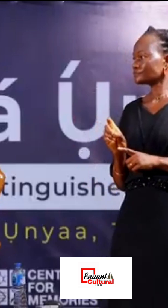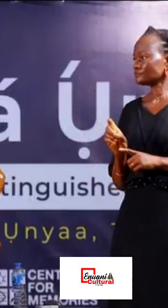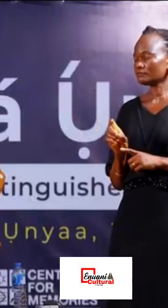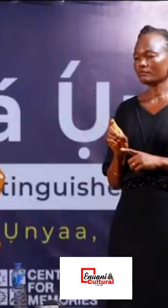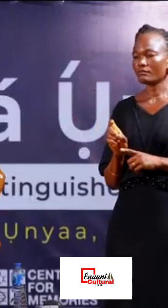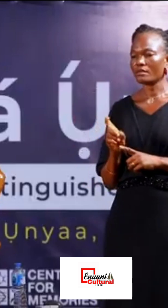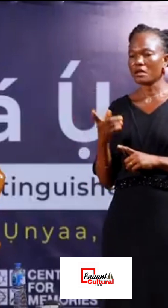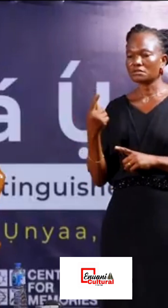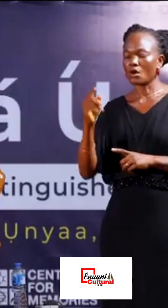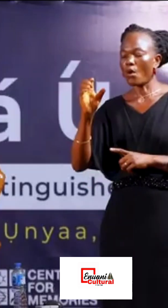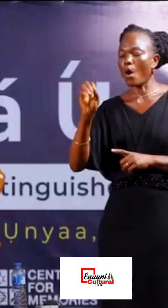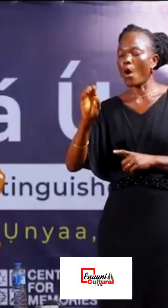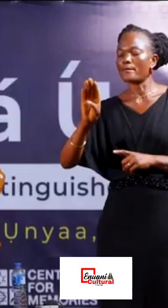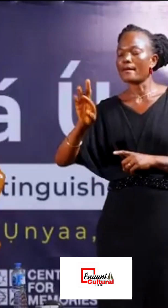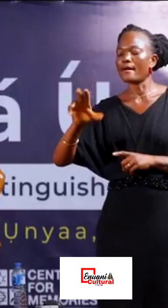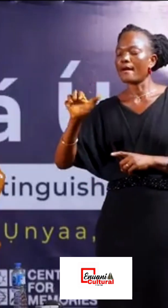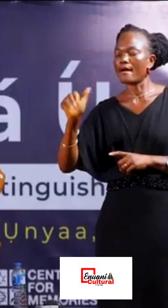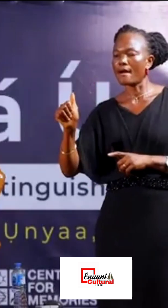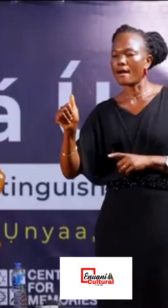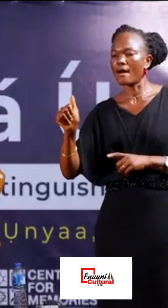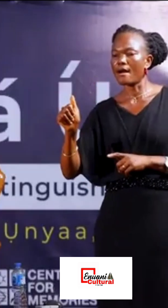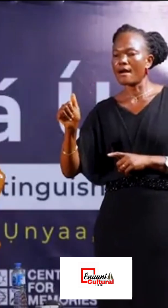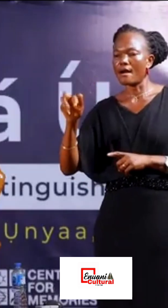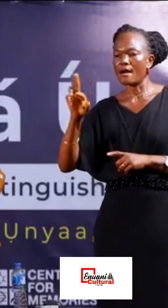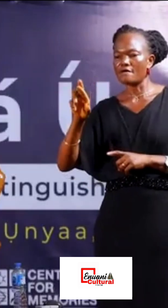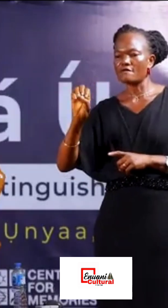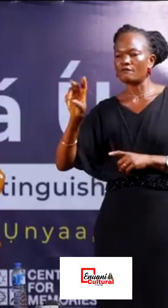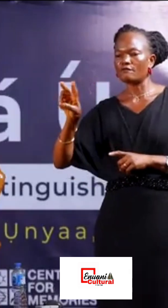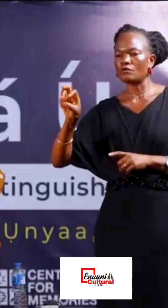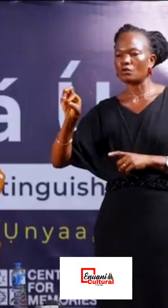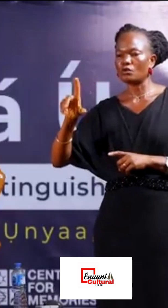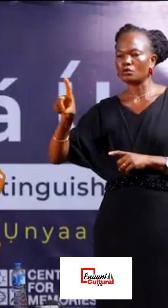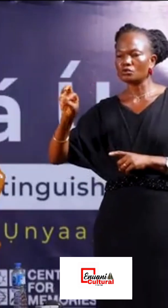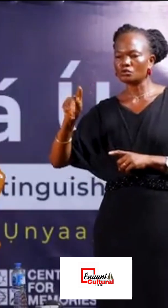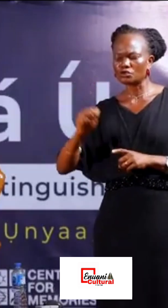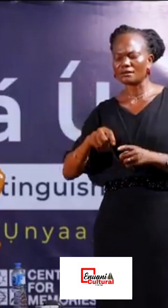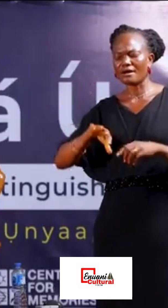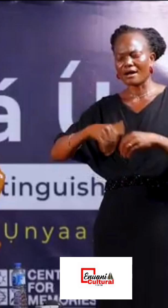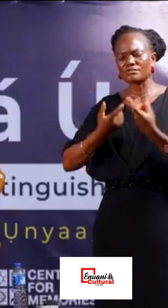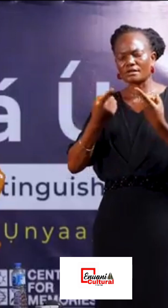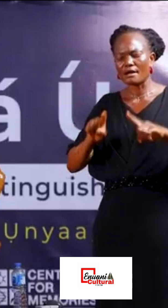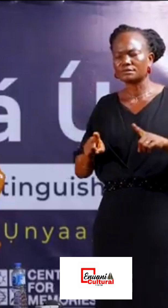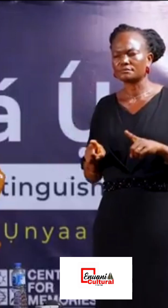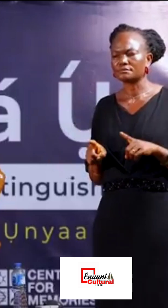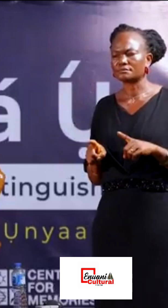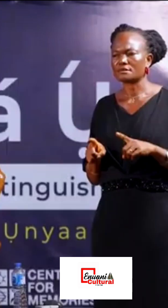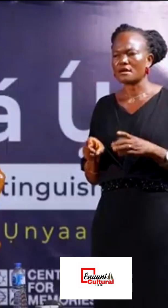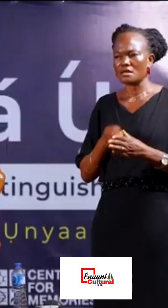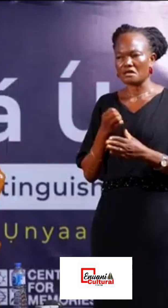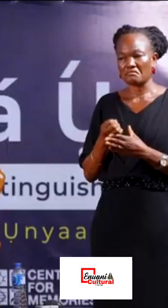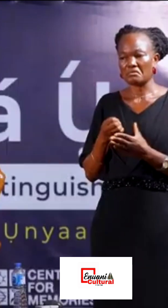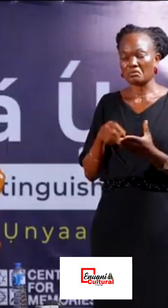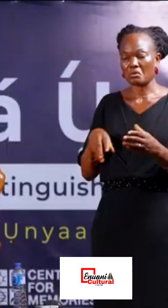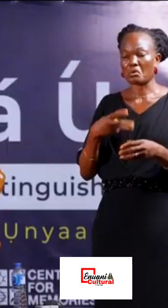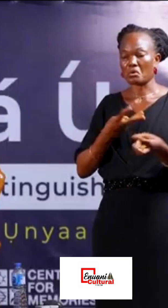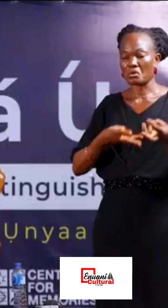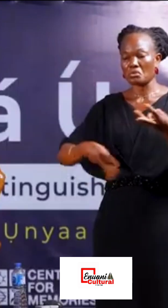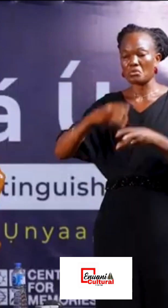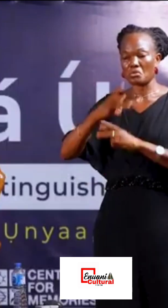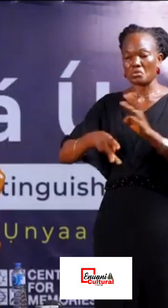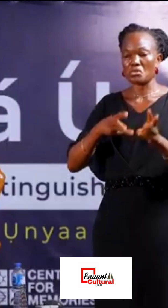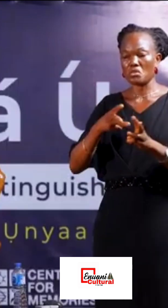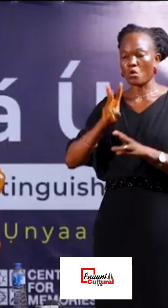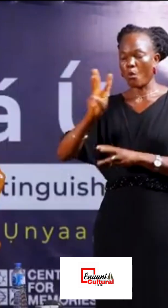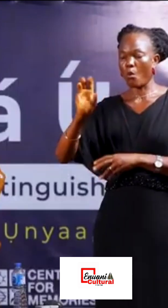The Opera Revolution and things like that. How did that happen? Even though the war kind of